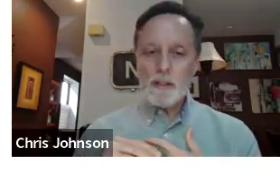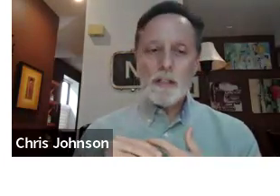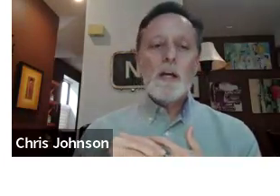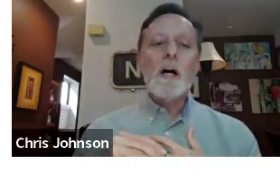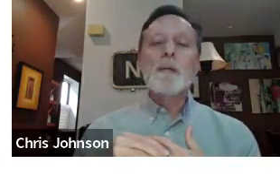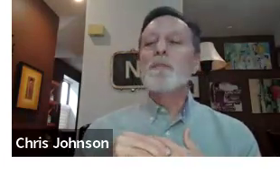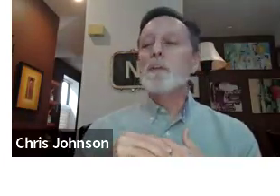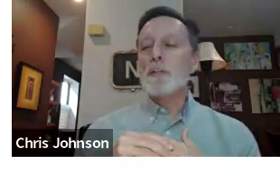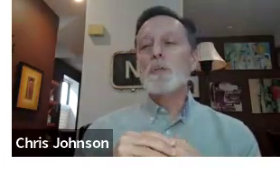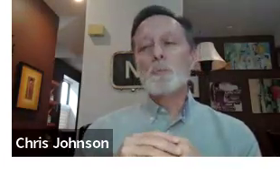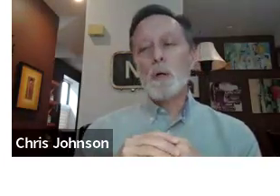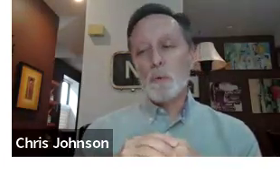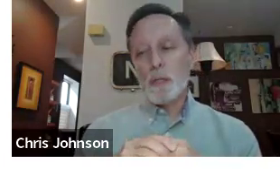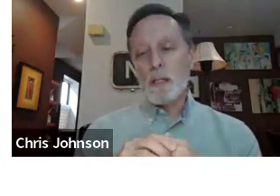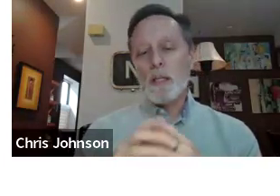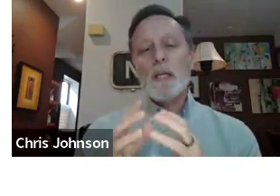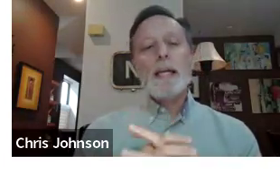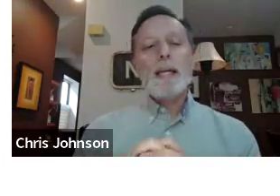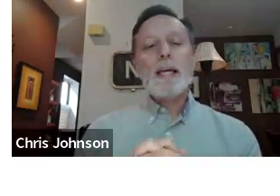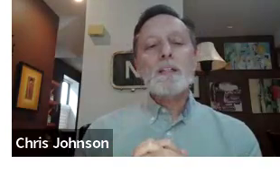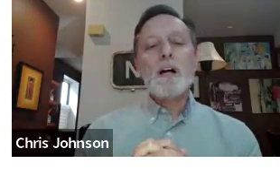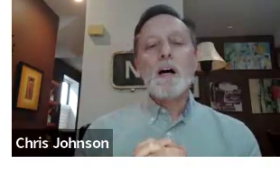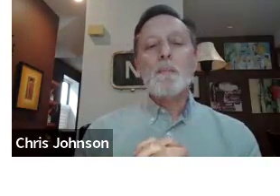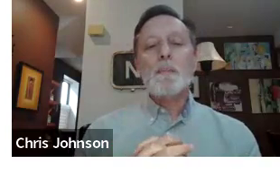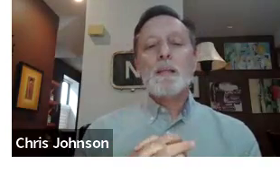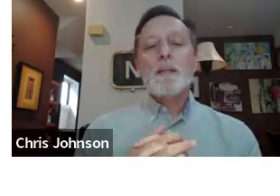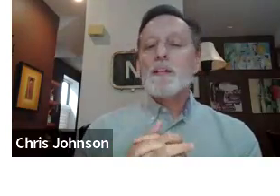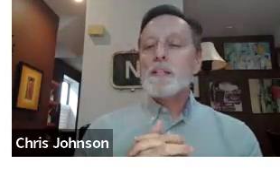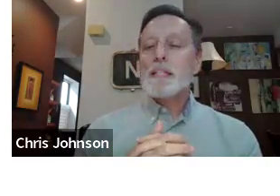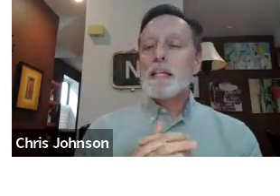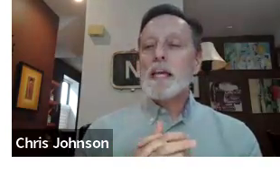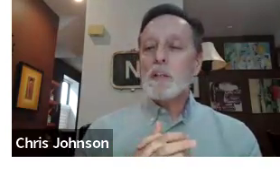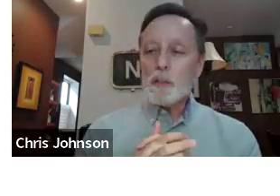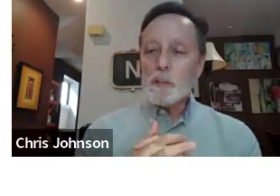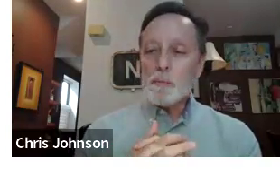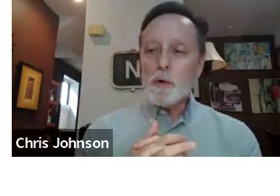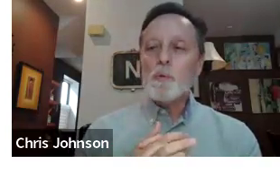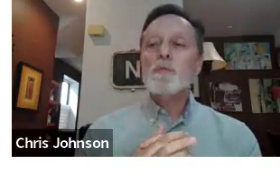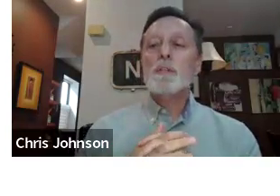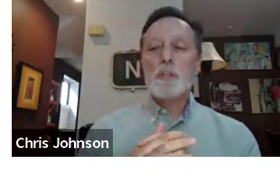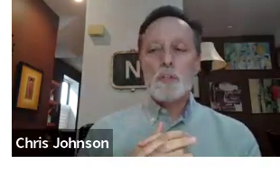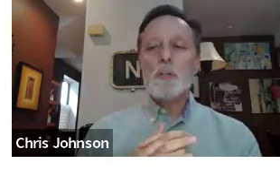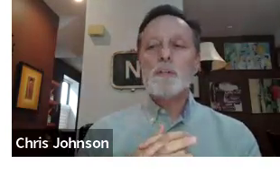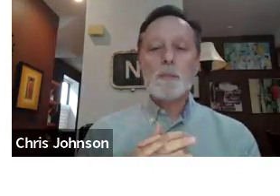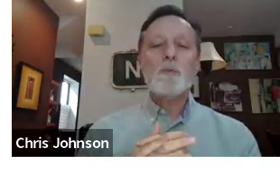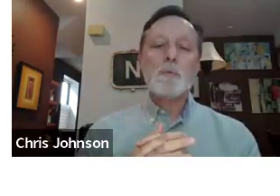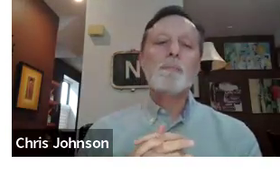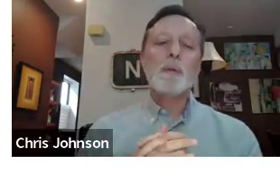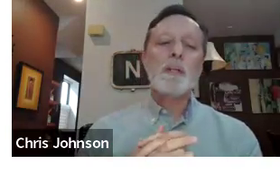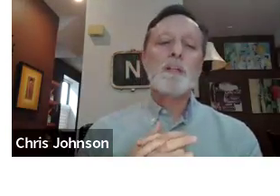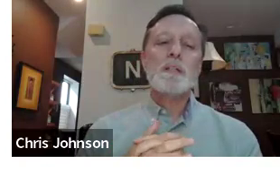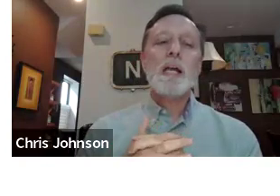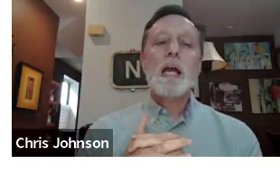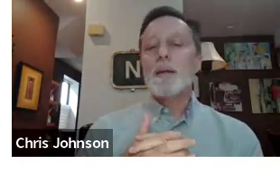to work if they're injured while working. And this can include both traditional